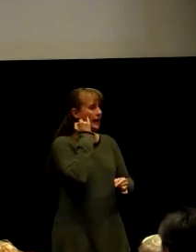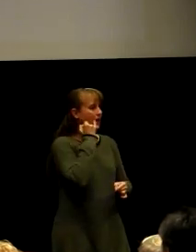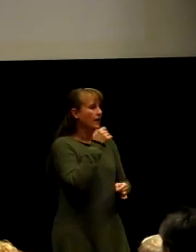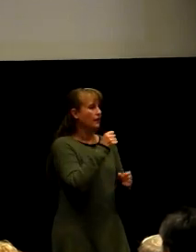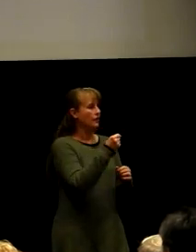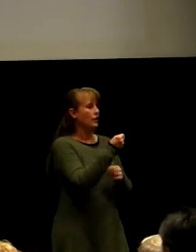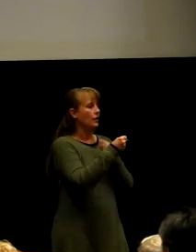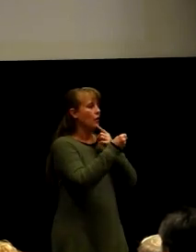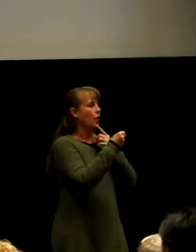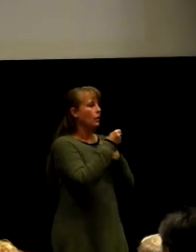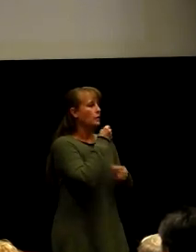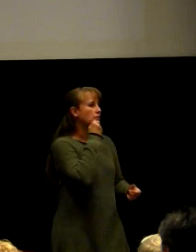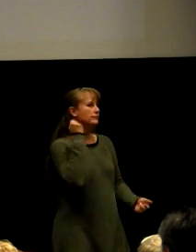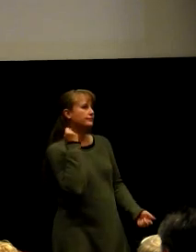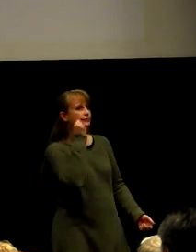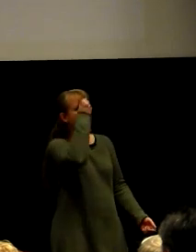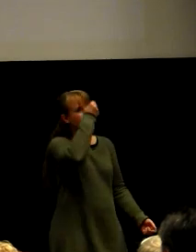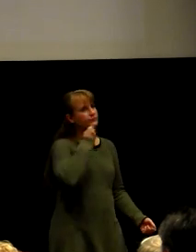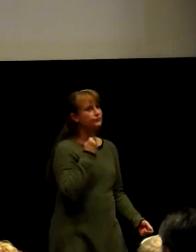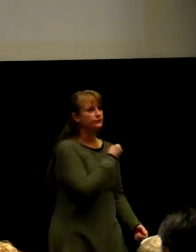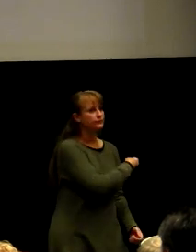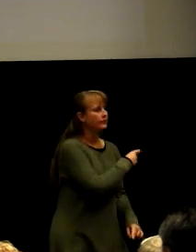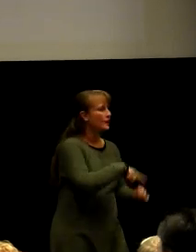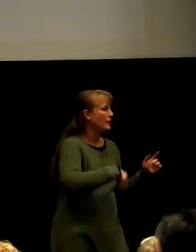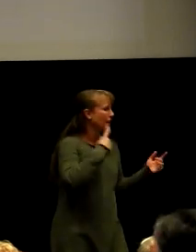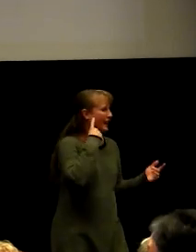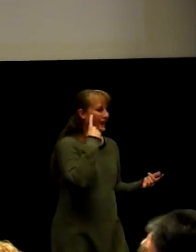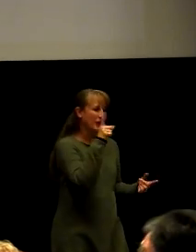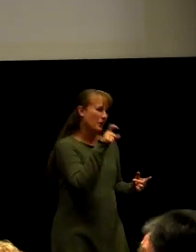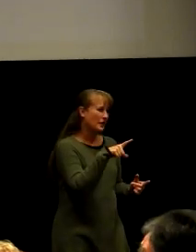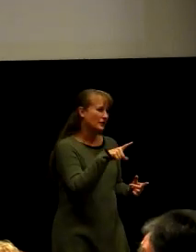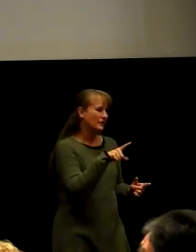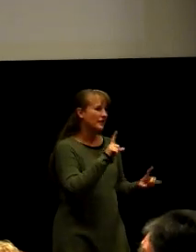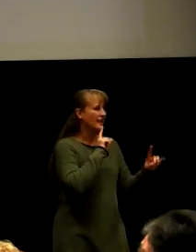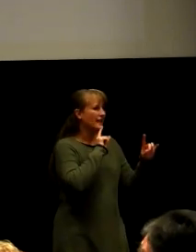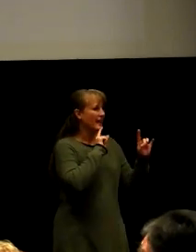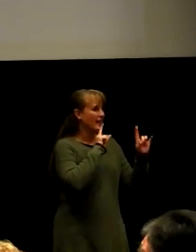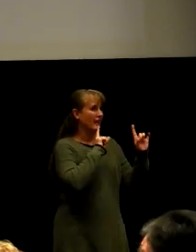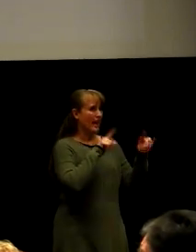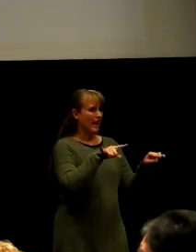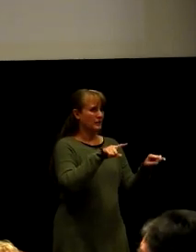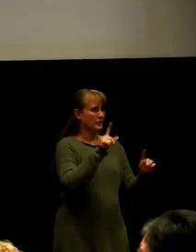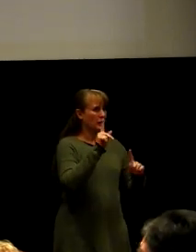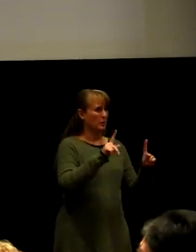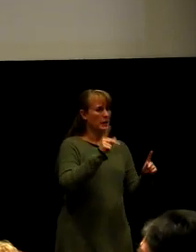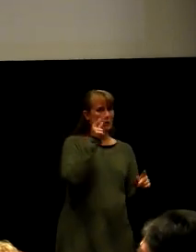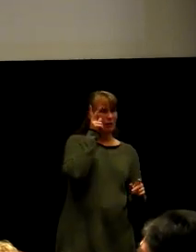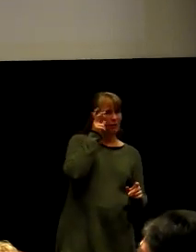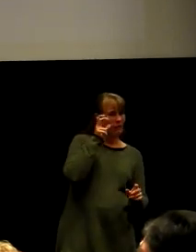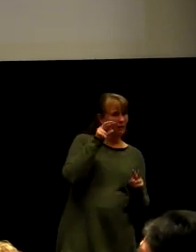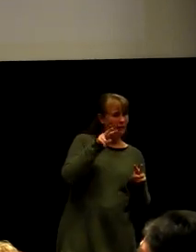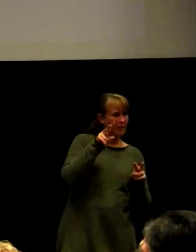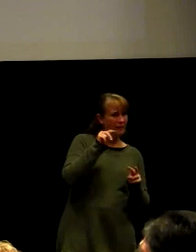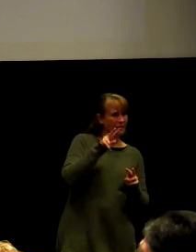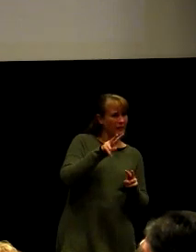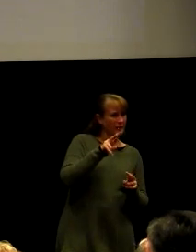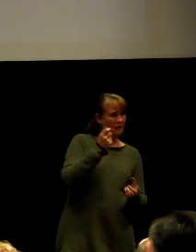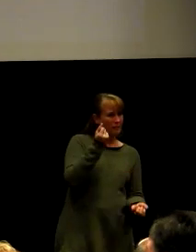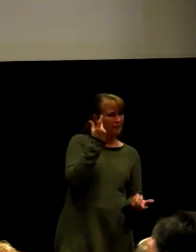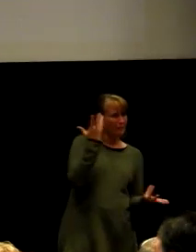the microphone any other way, we'll lose your question and the answer won't be as meaningful to the people who watch the